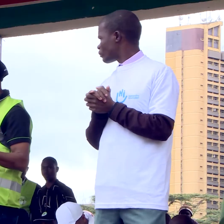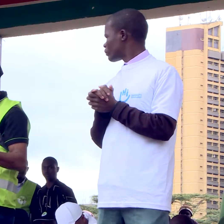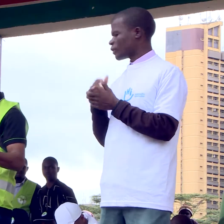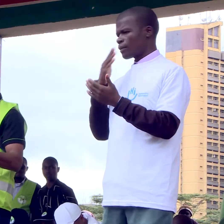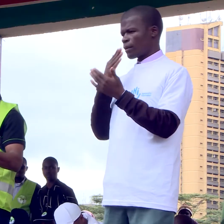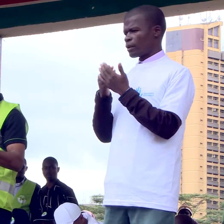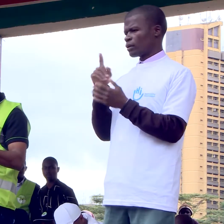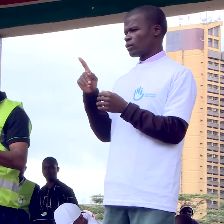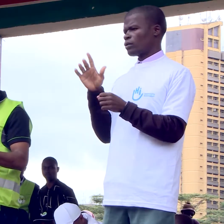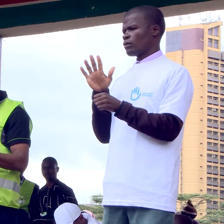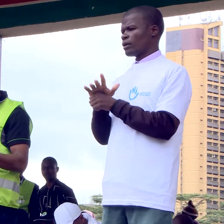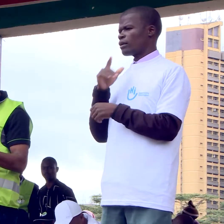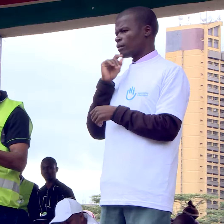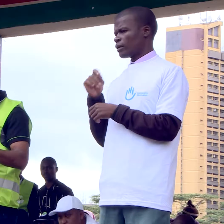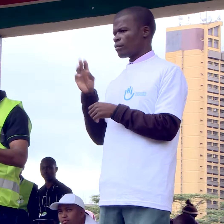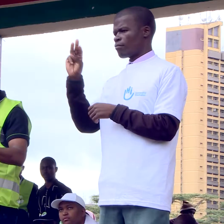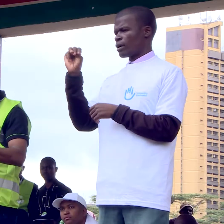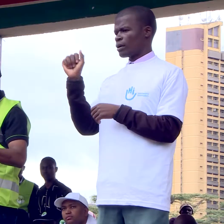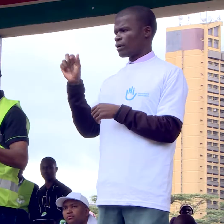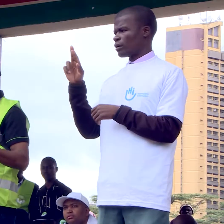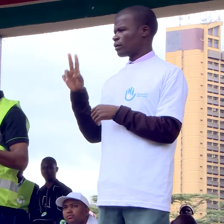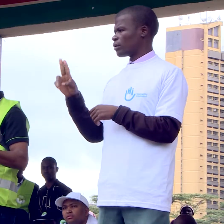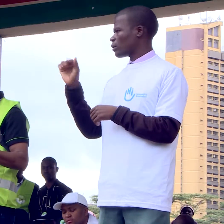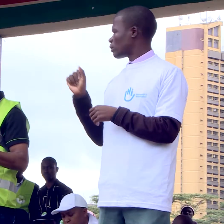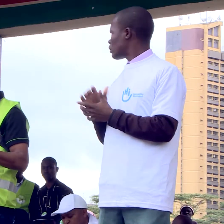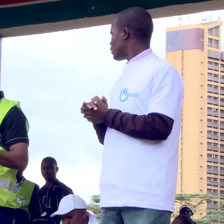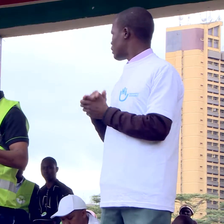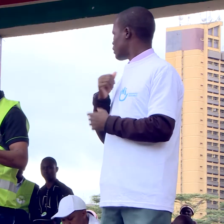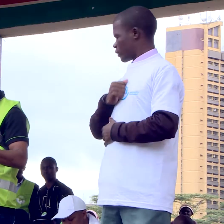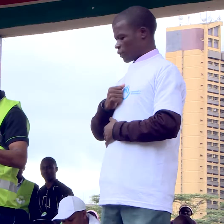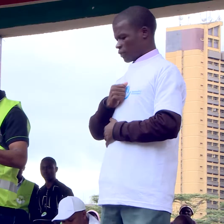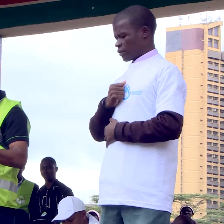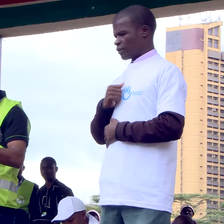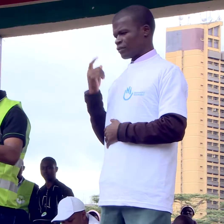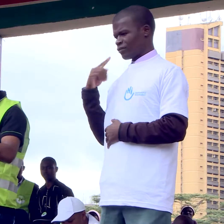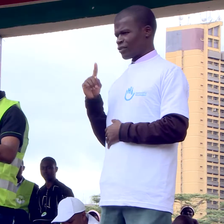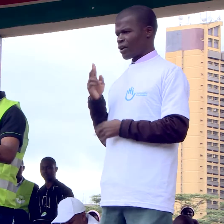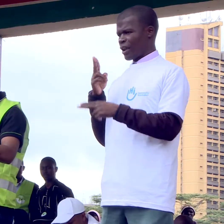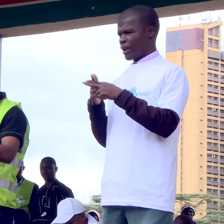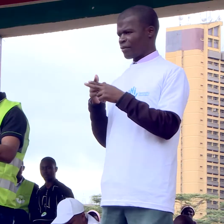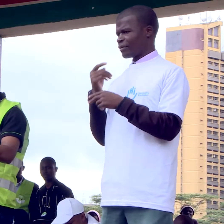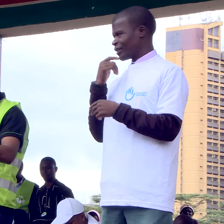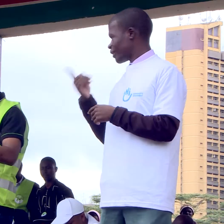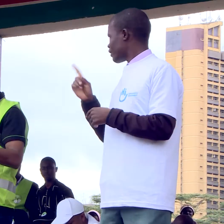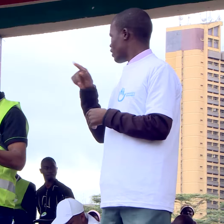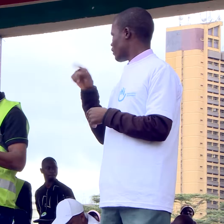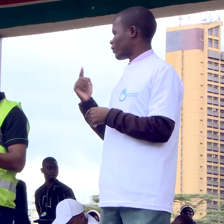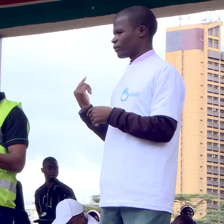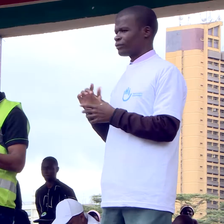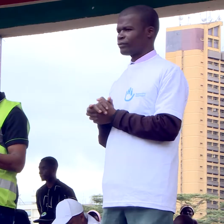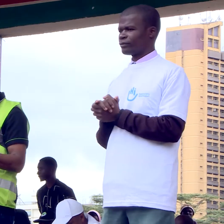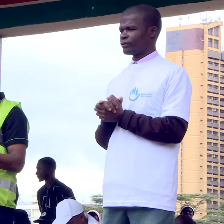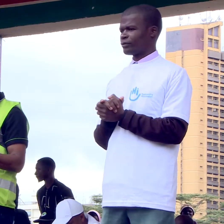Thank you, Mr. Marwa, and sorry for misspelling your name. I want now to